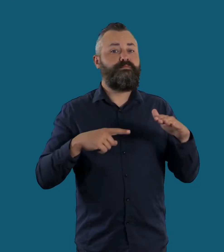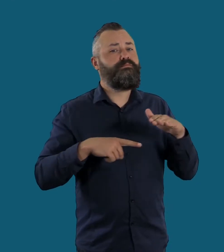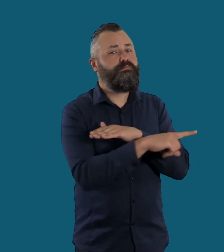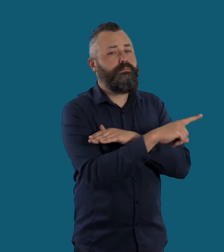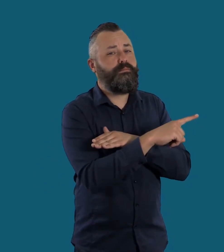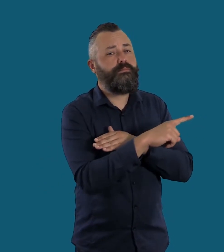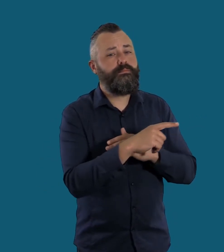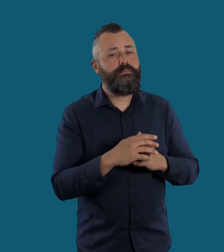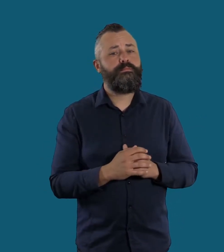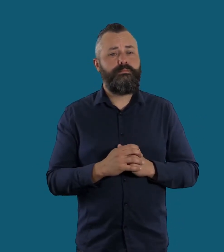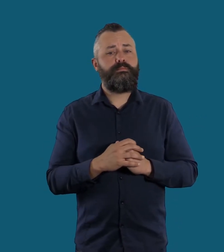Leave if necessary.